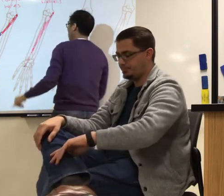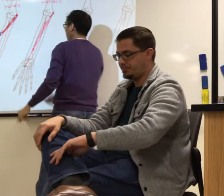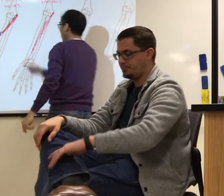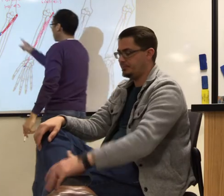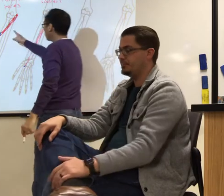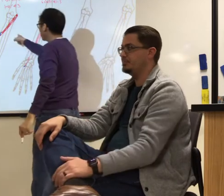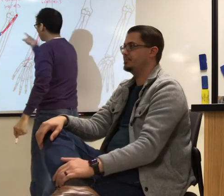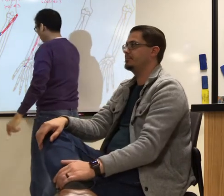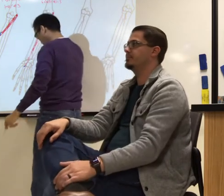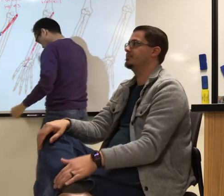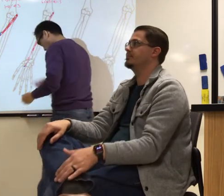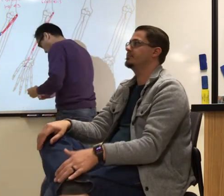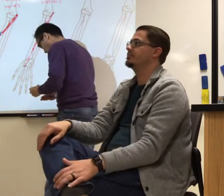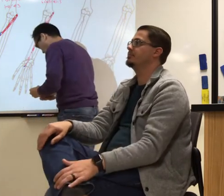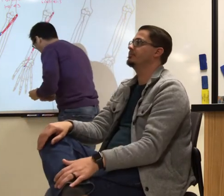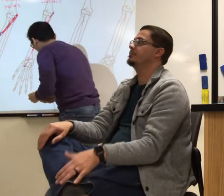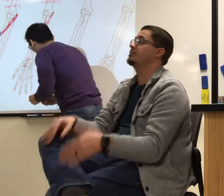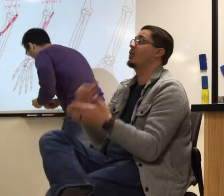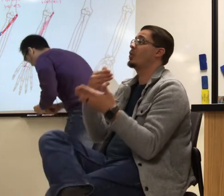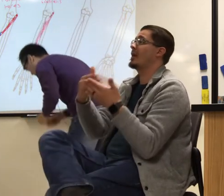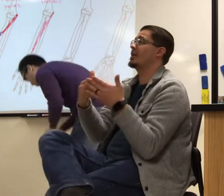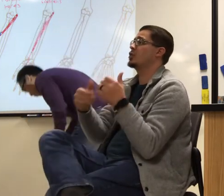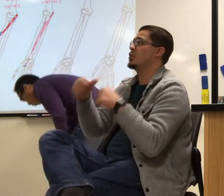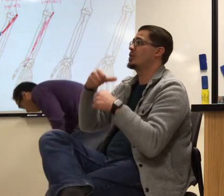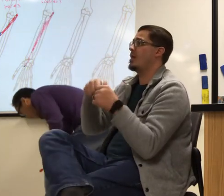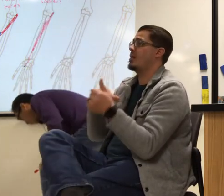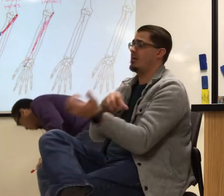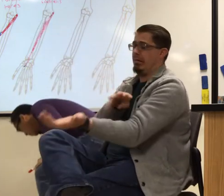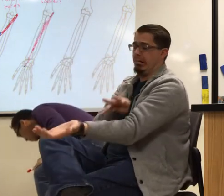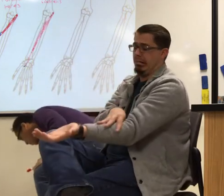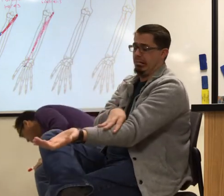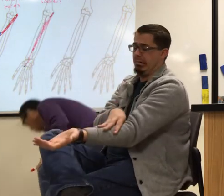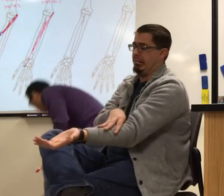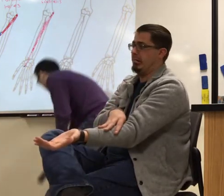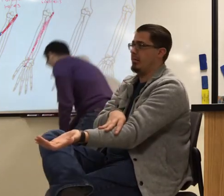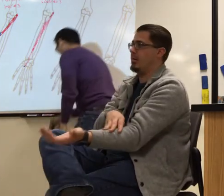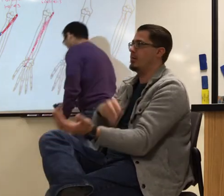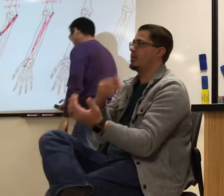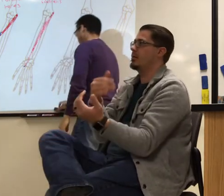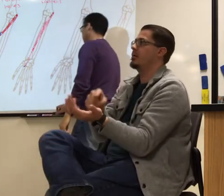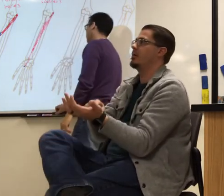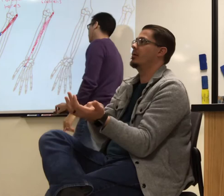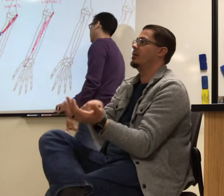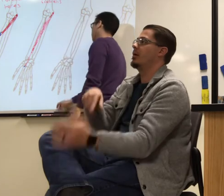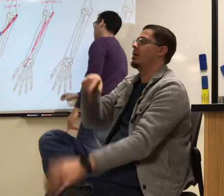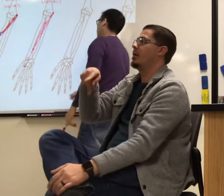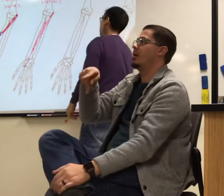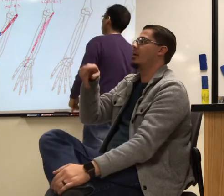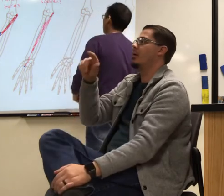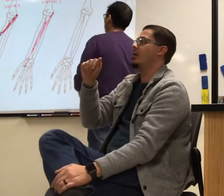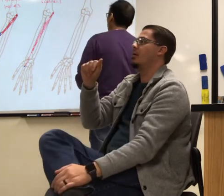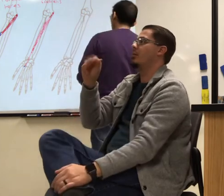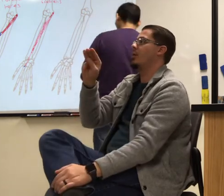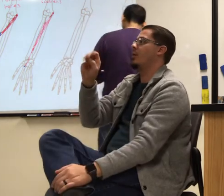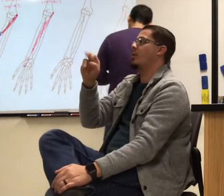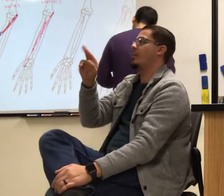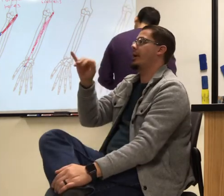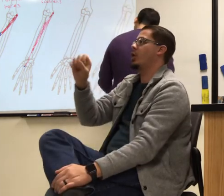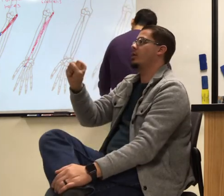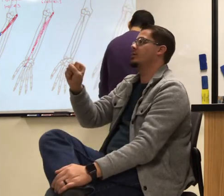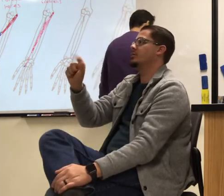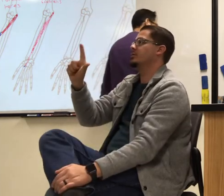Right next to each other, these two. The next one is palmaris longus.